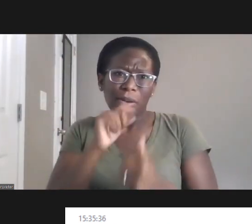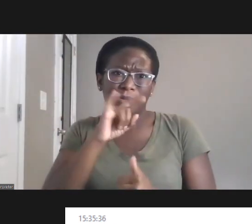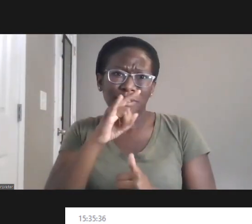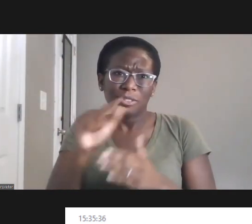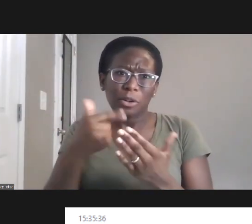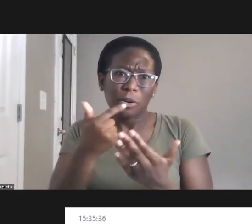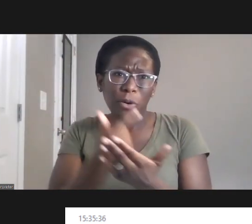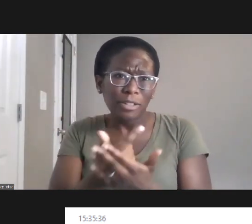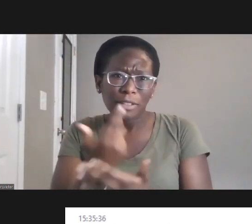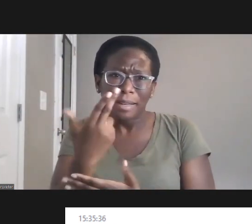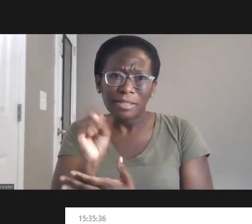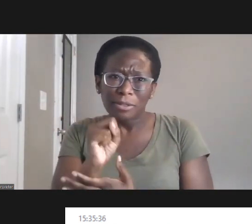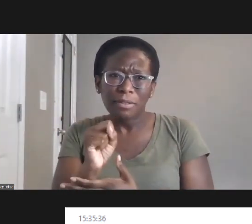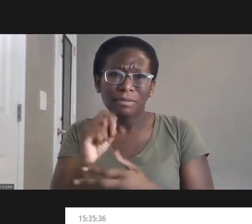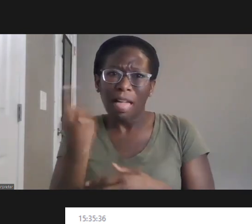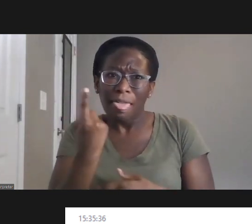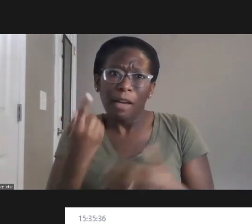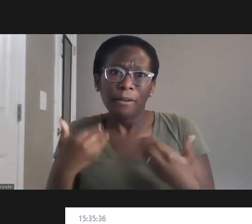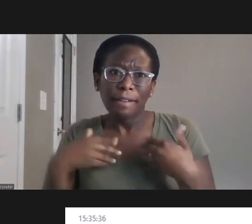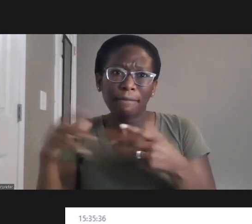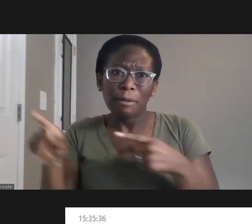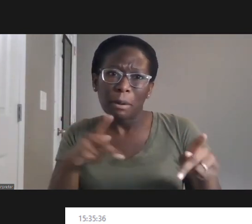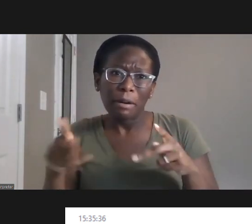high school and have a party, so what's the big deal?